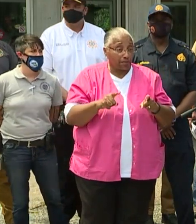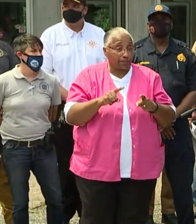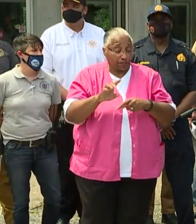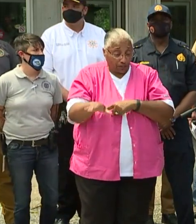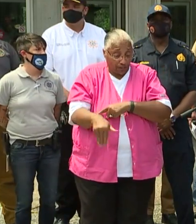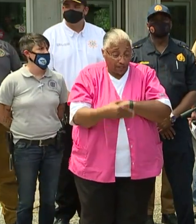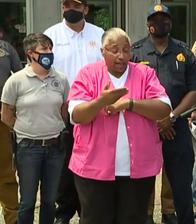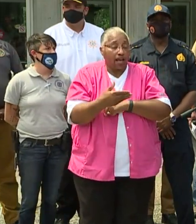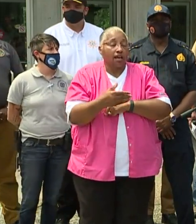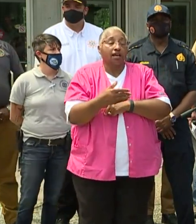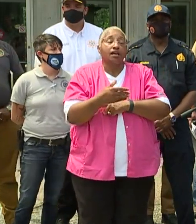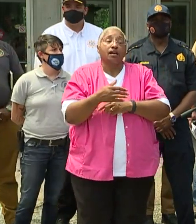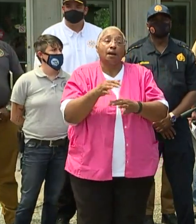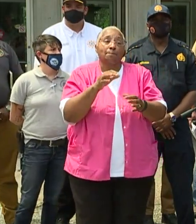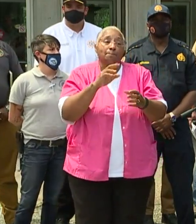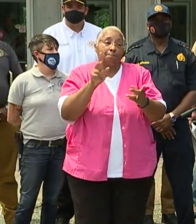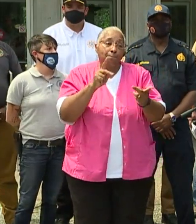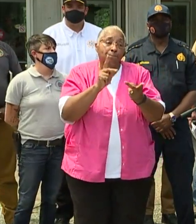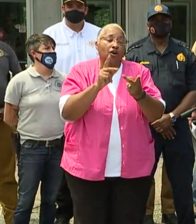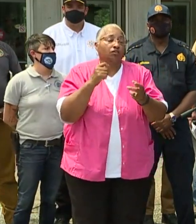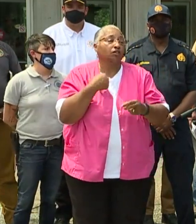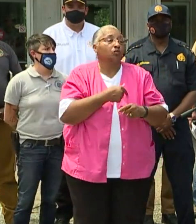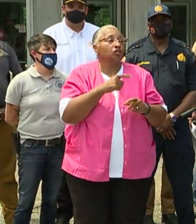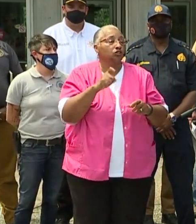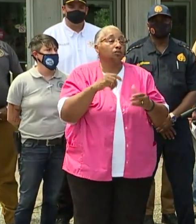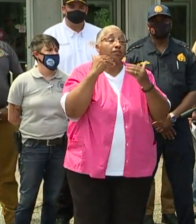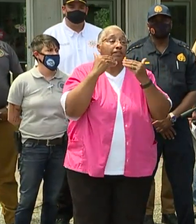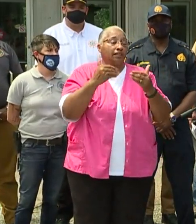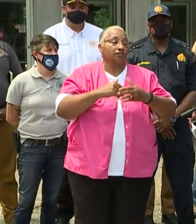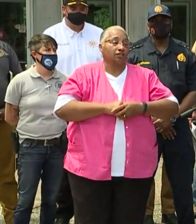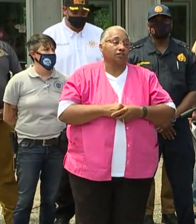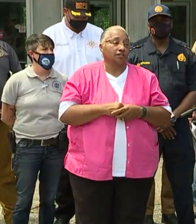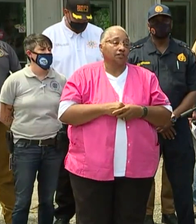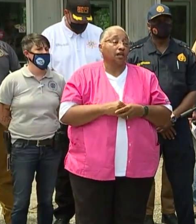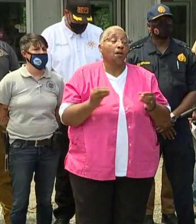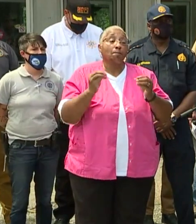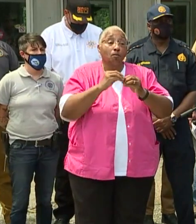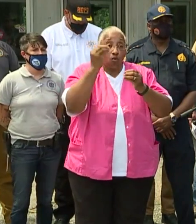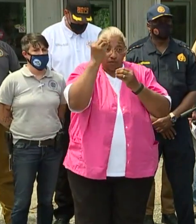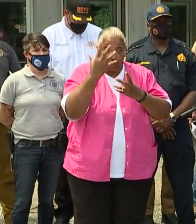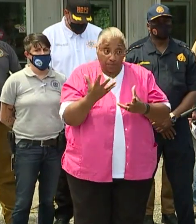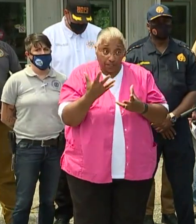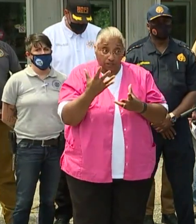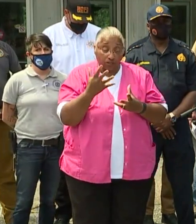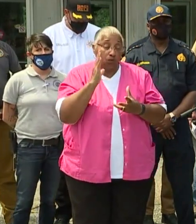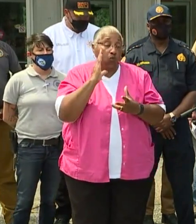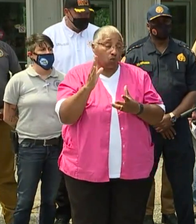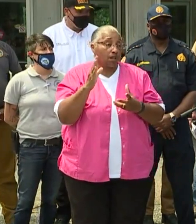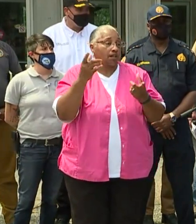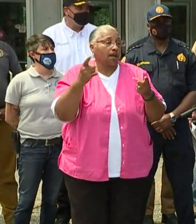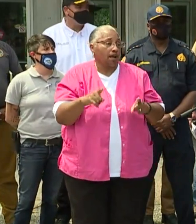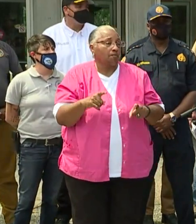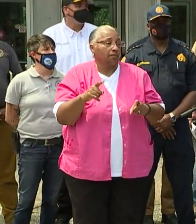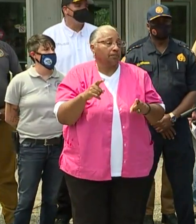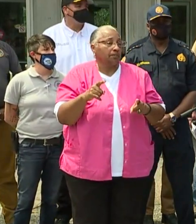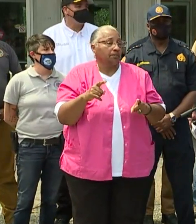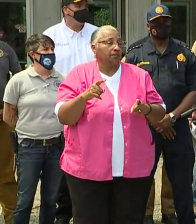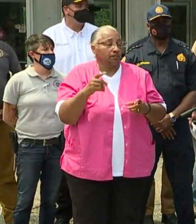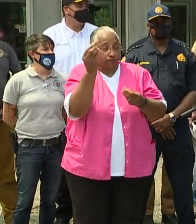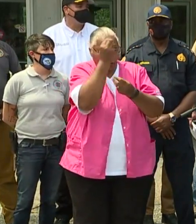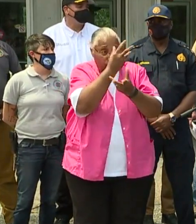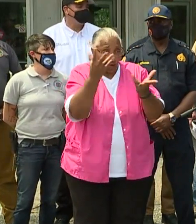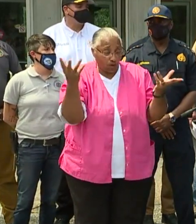spot on. That's something that we should be grateful for. More information will come to you about that